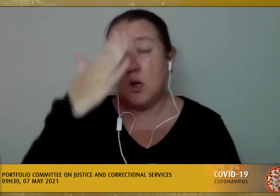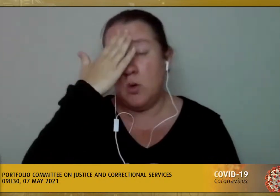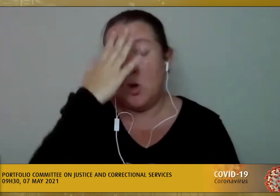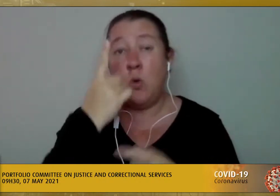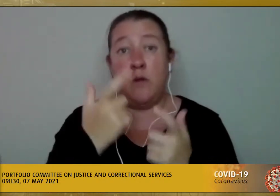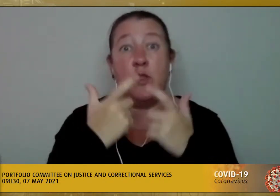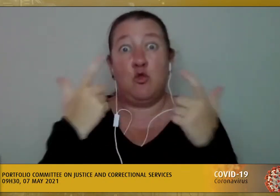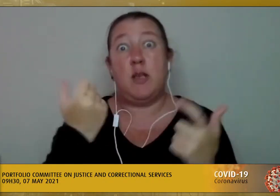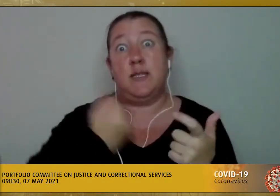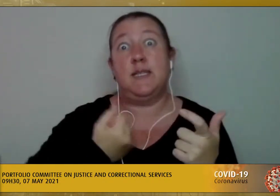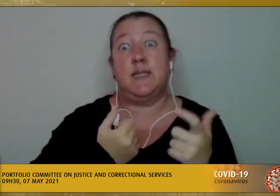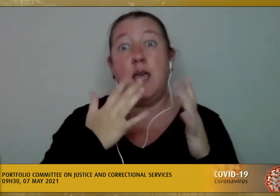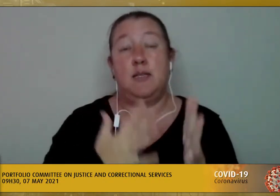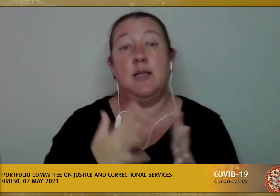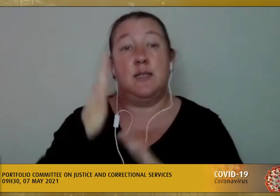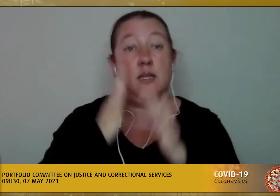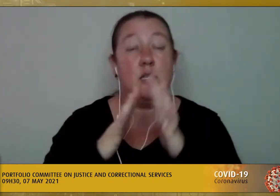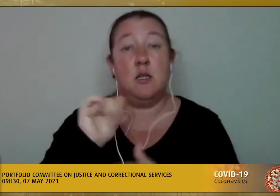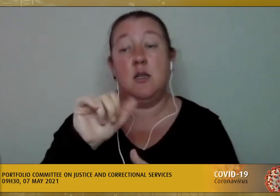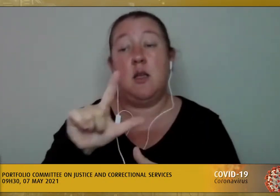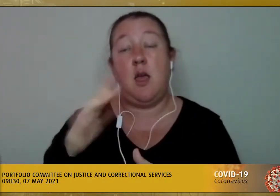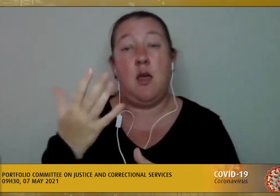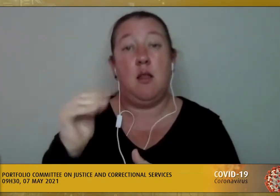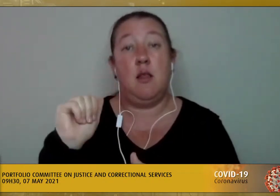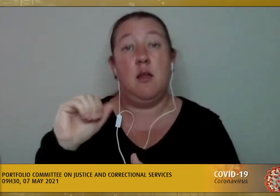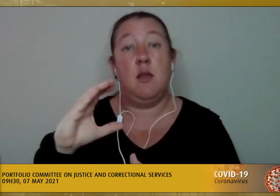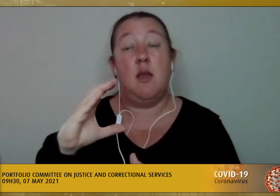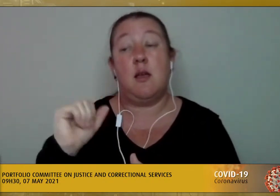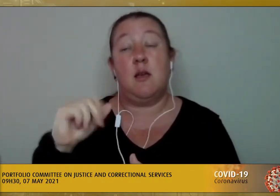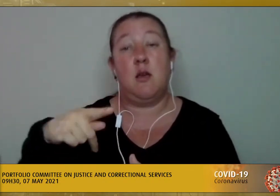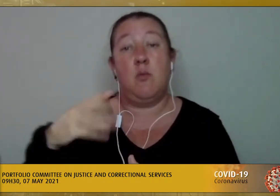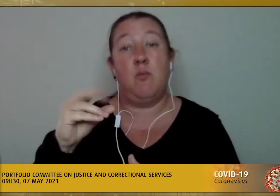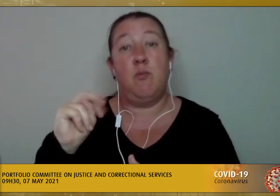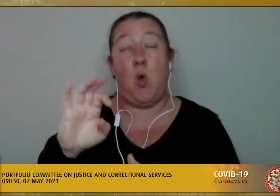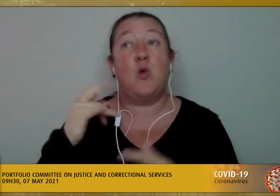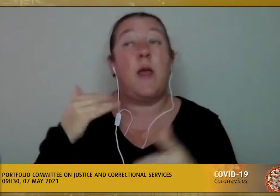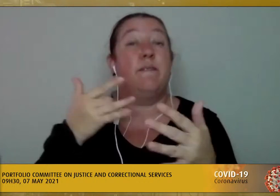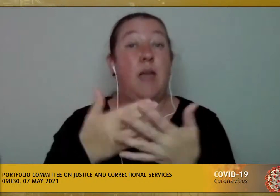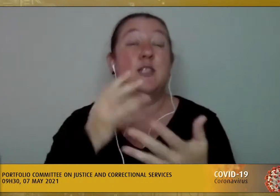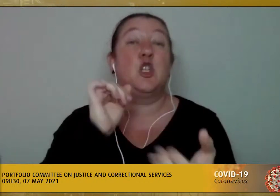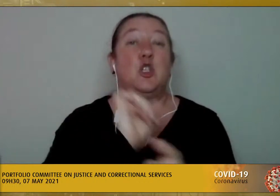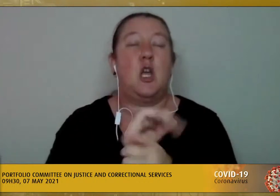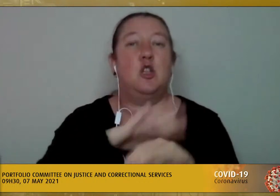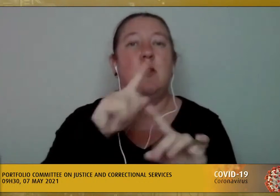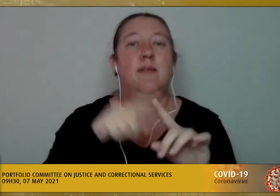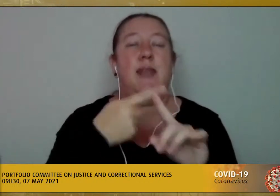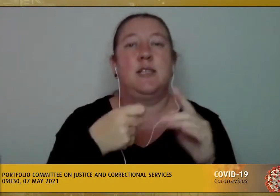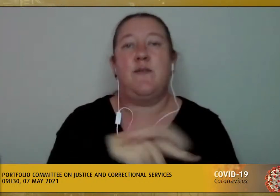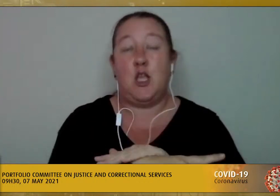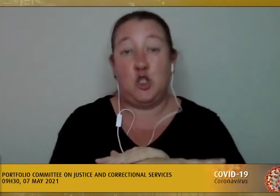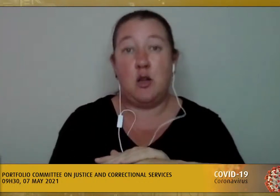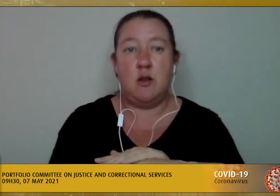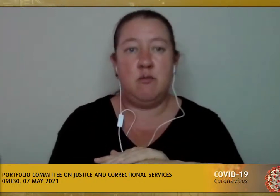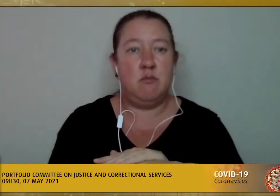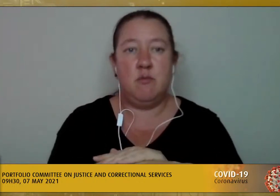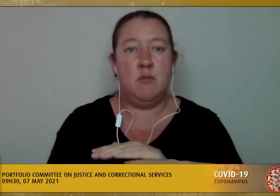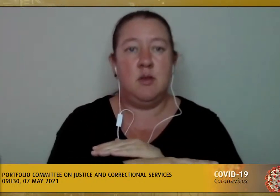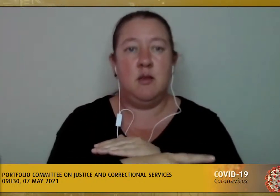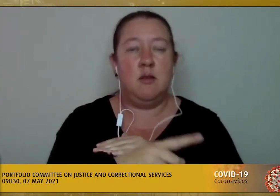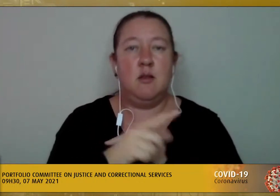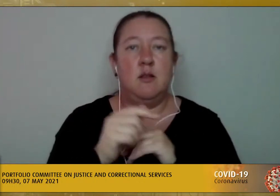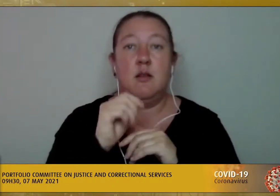greatest gangsters in history Al Capone was eventually dialed on tax evasion none other of the